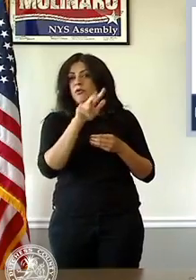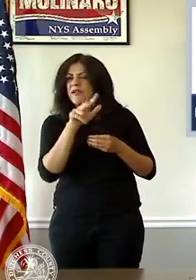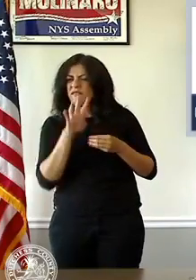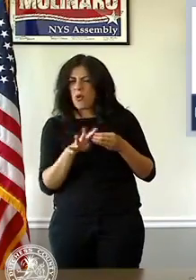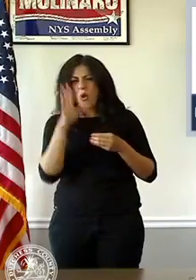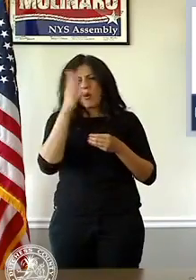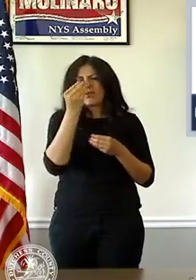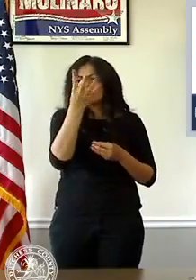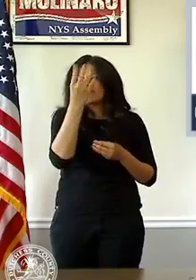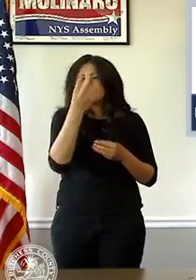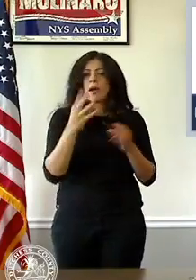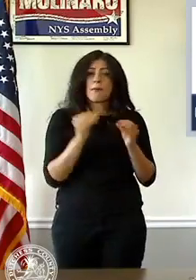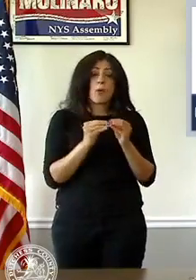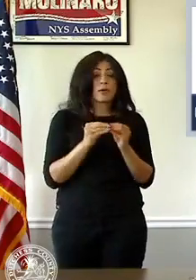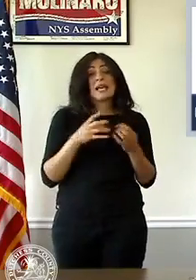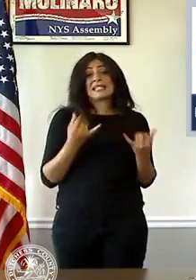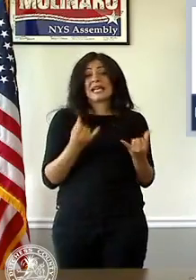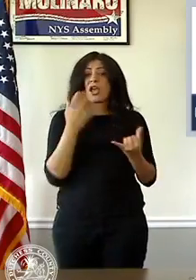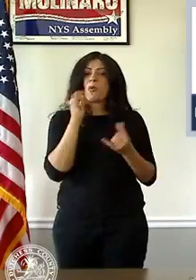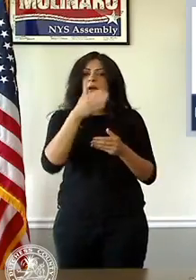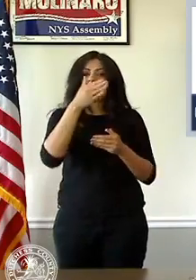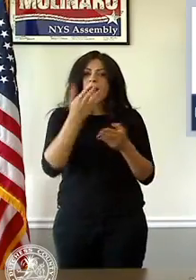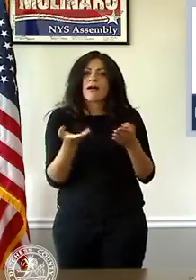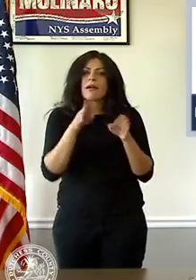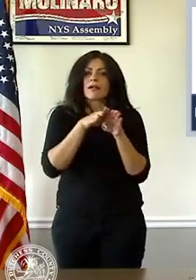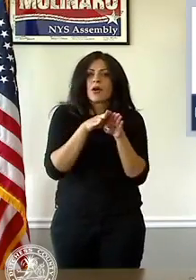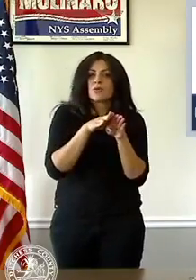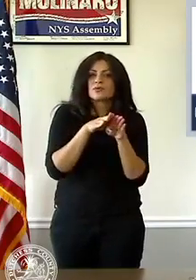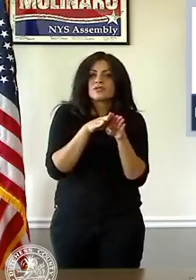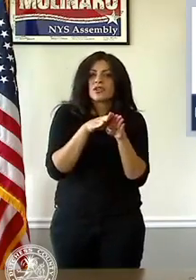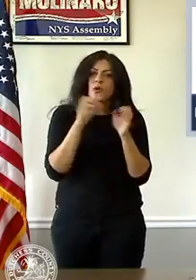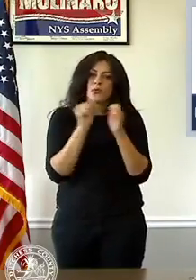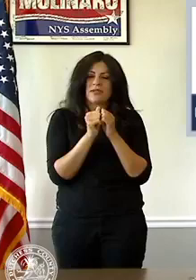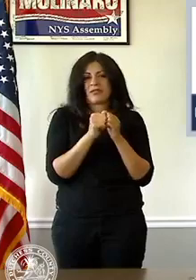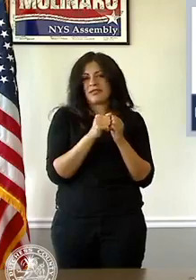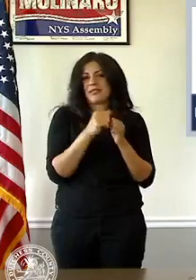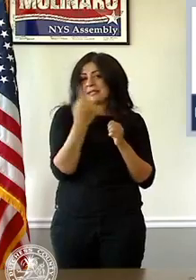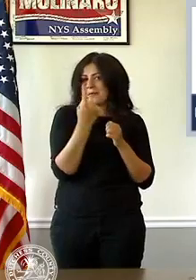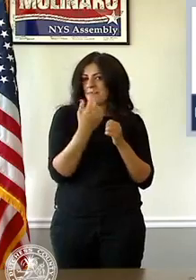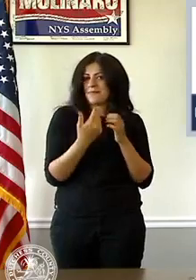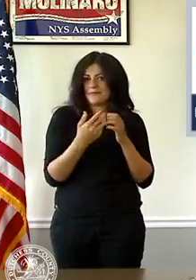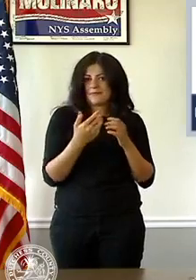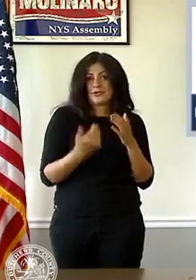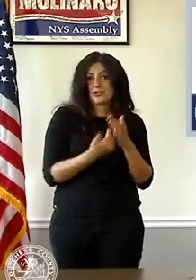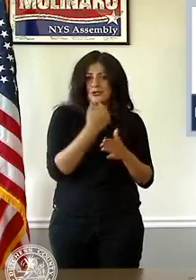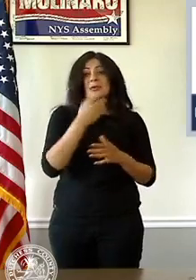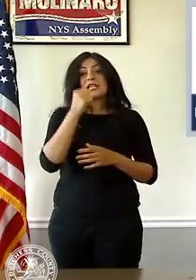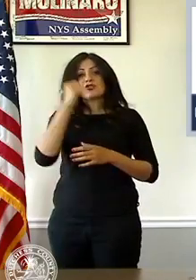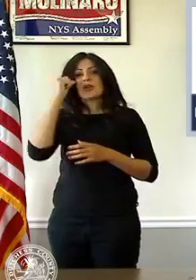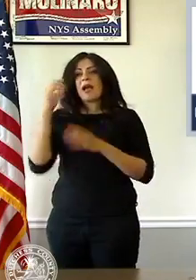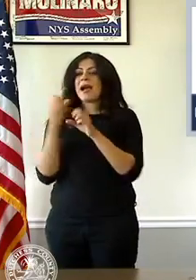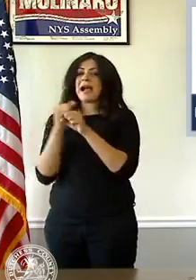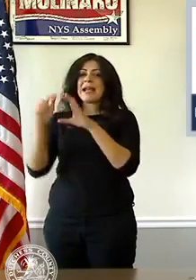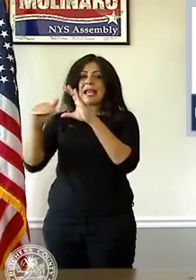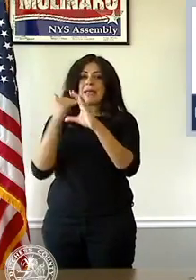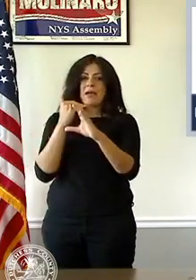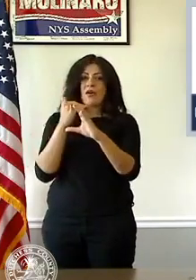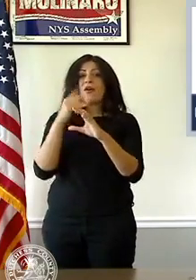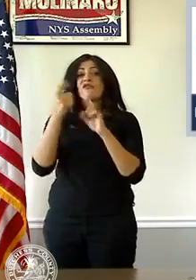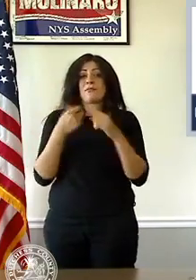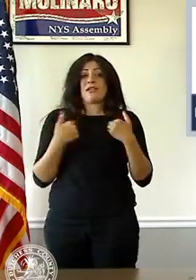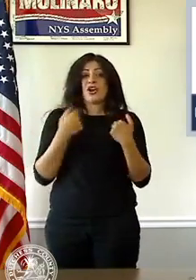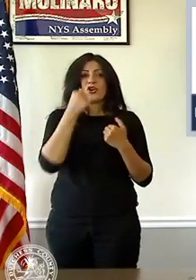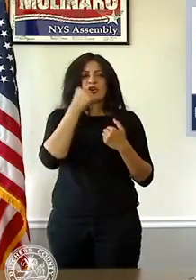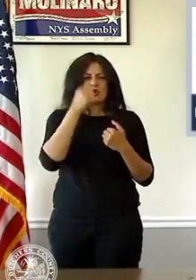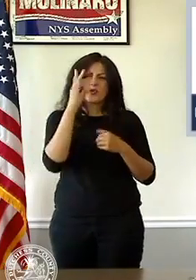we're going to close today. I yesterday received an email letter from a young girl, Lyra, who you're going to meet